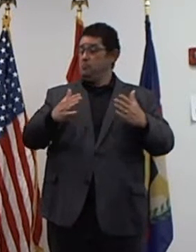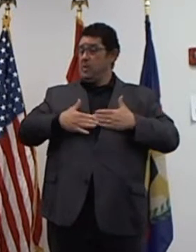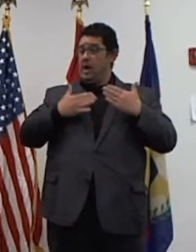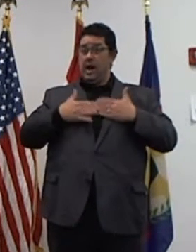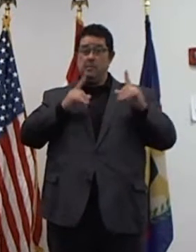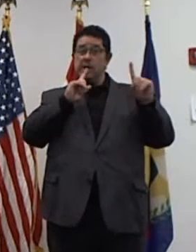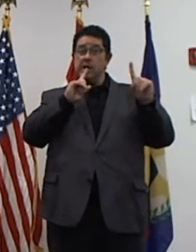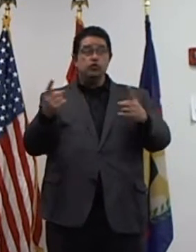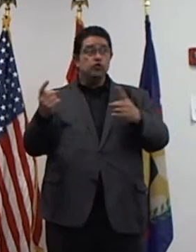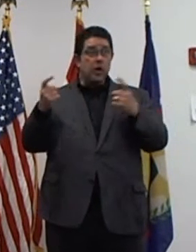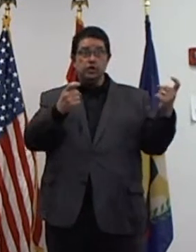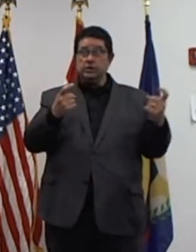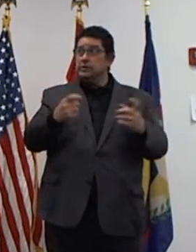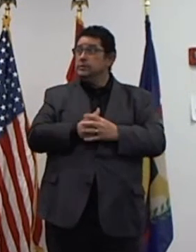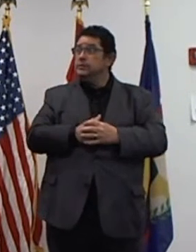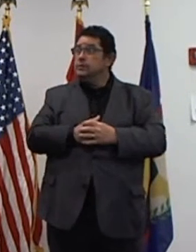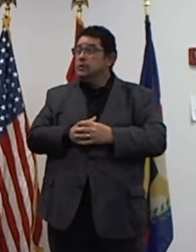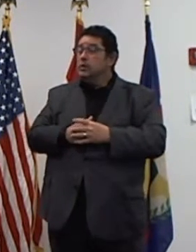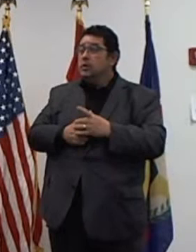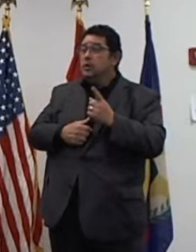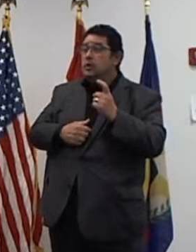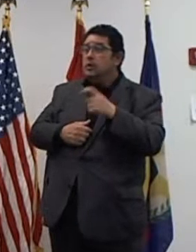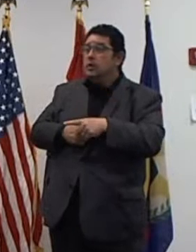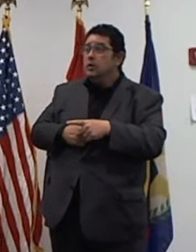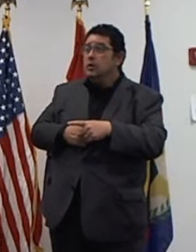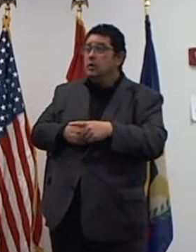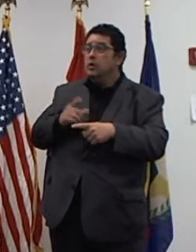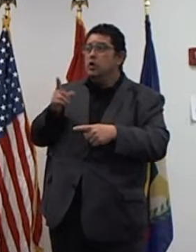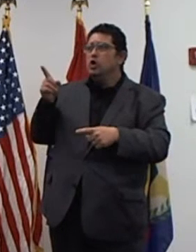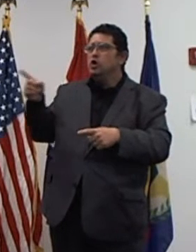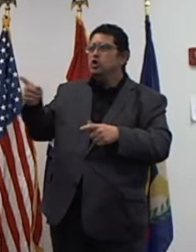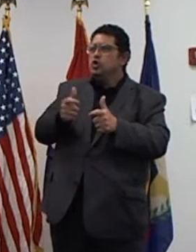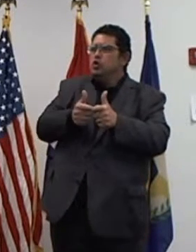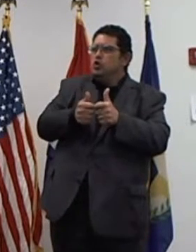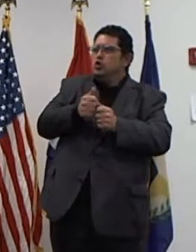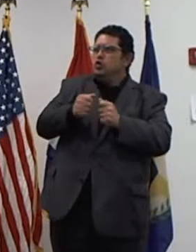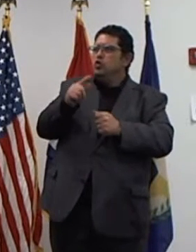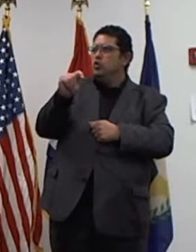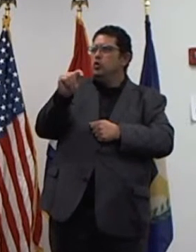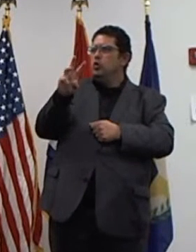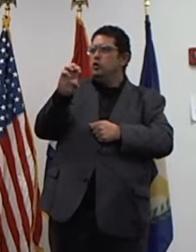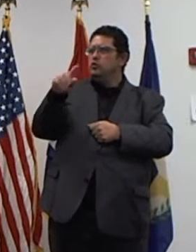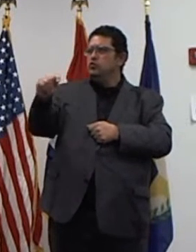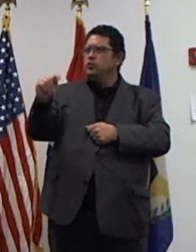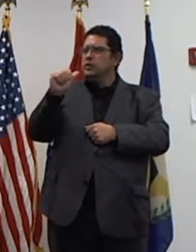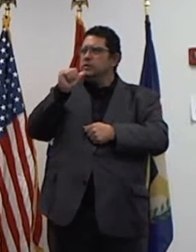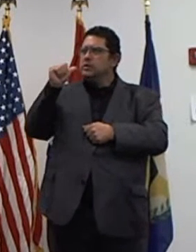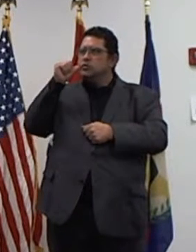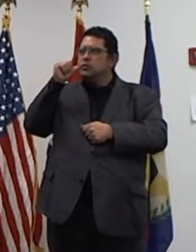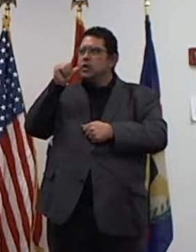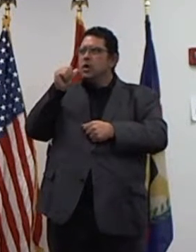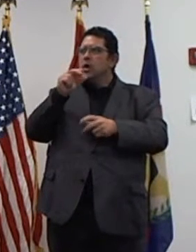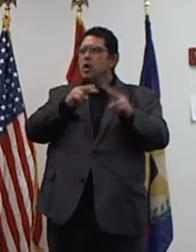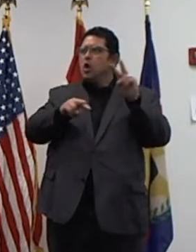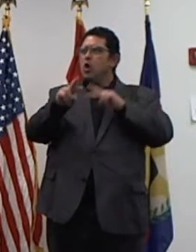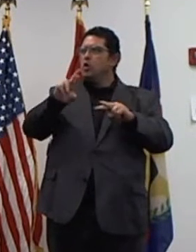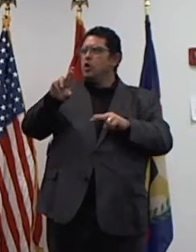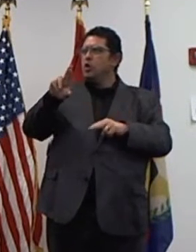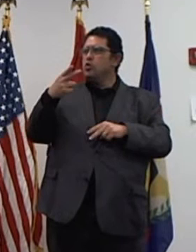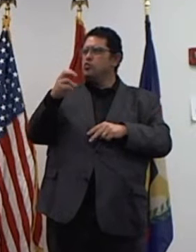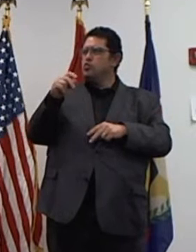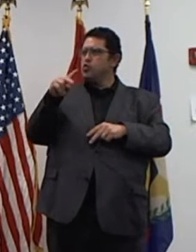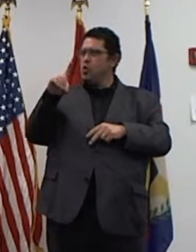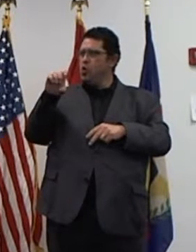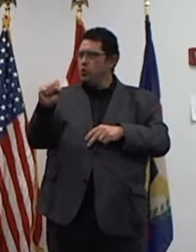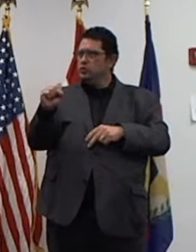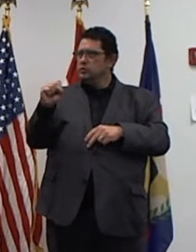any questions. Dr. Chris, you had put out a tweet yesterday about looking at roads, statues, Yes. and the